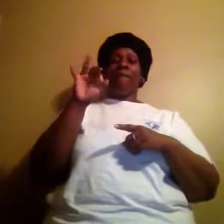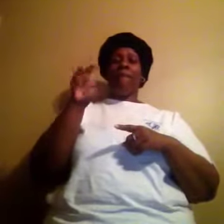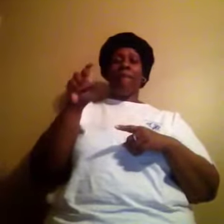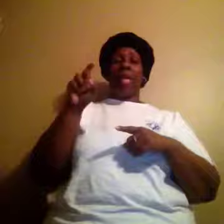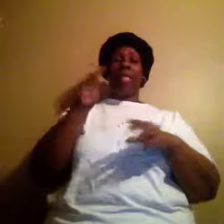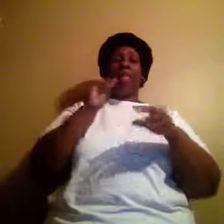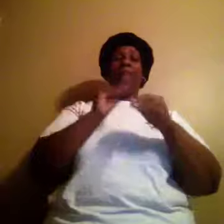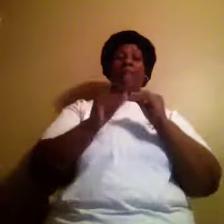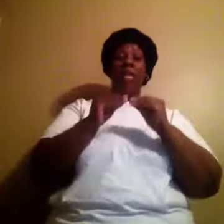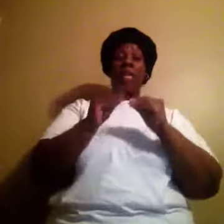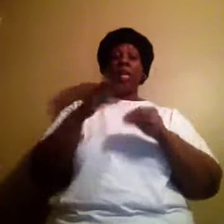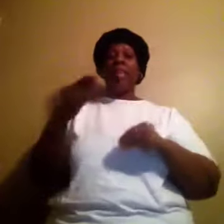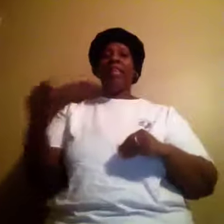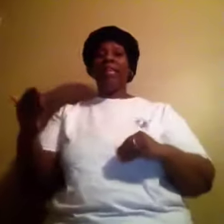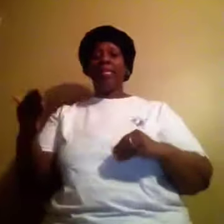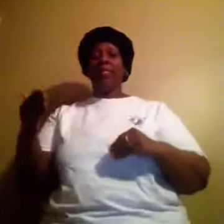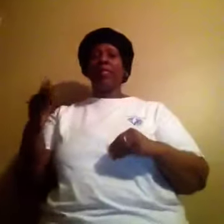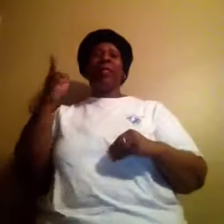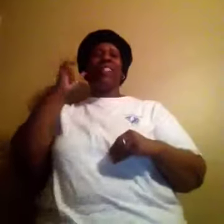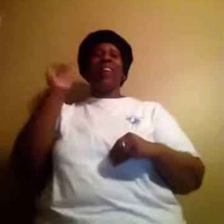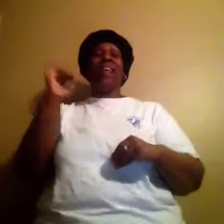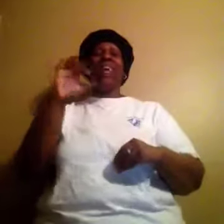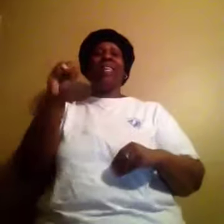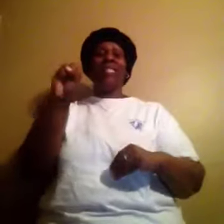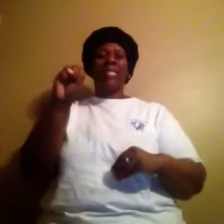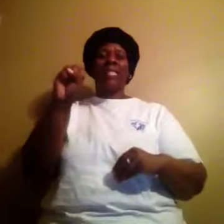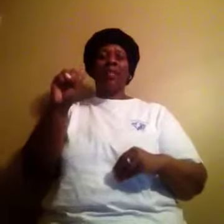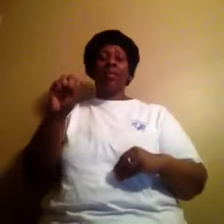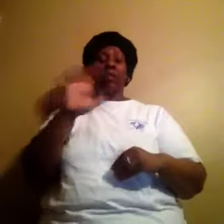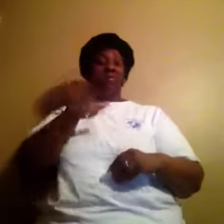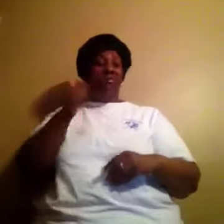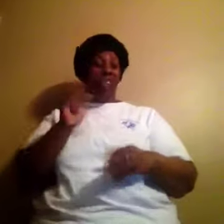Yes, so you have 2 S sounds. Any other number you want to practice?